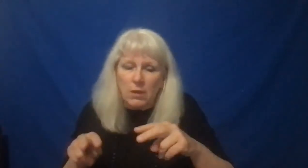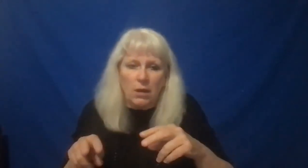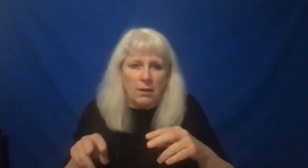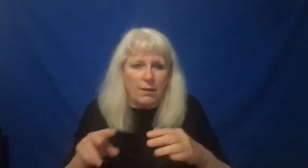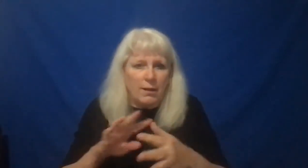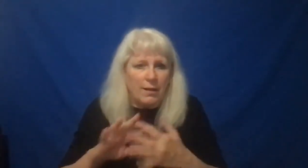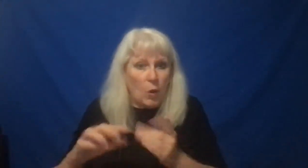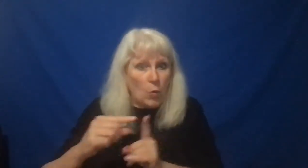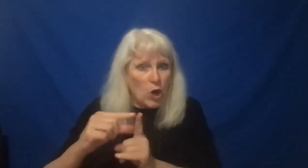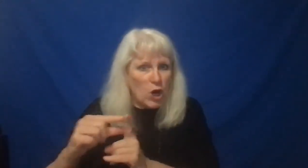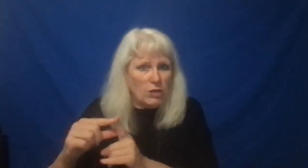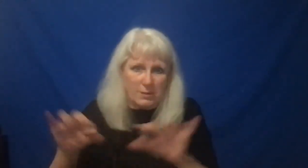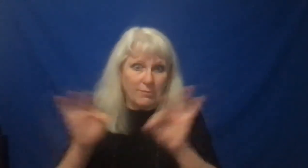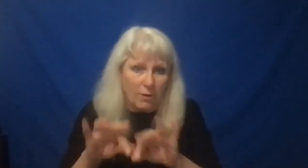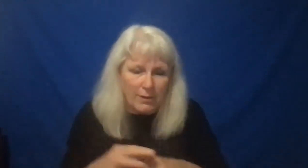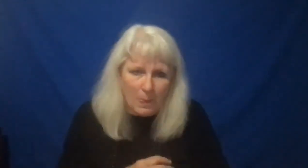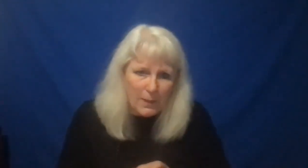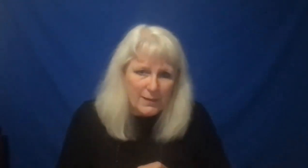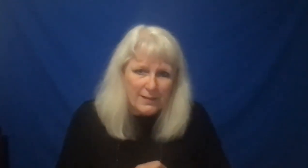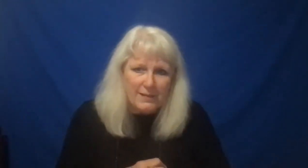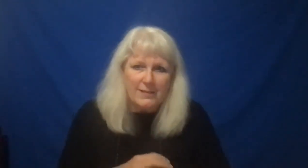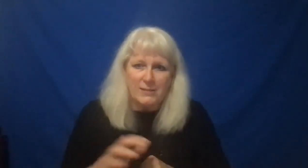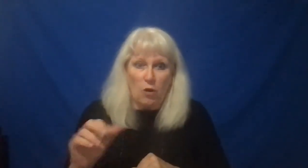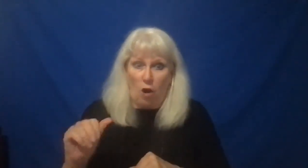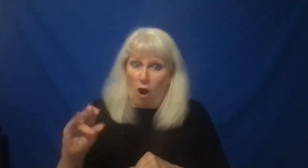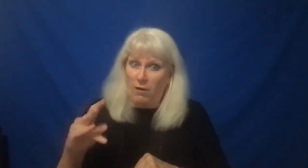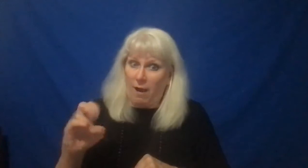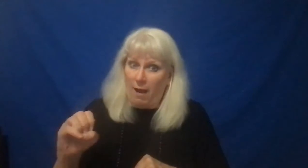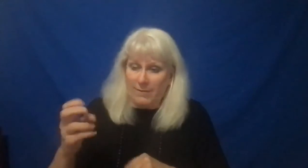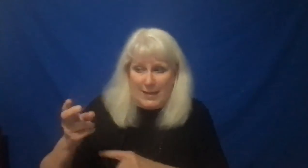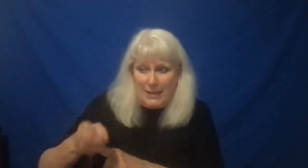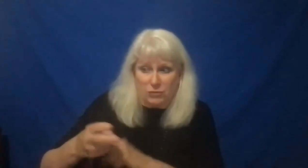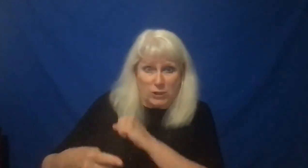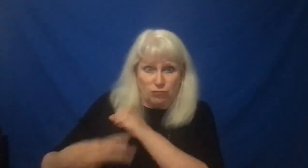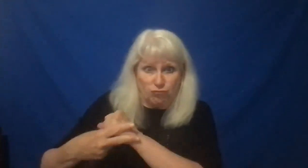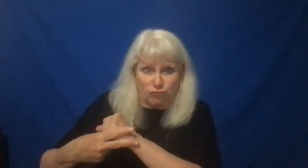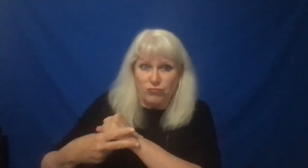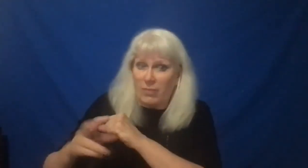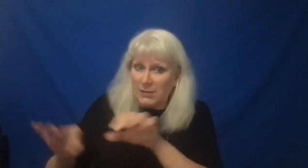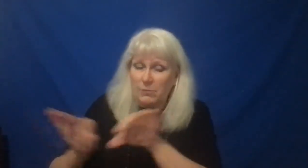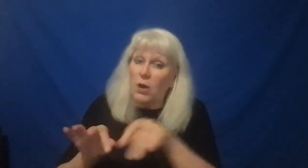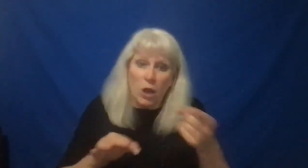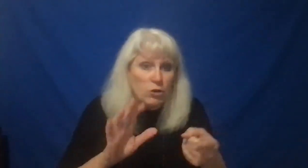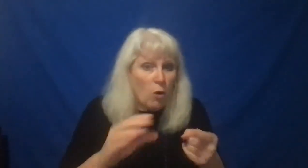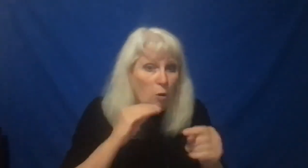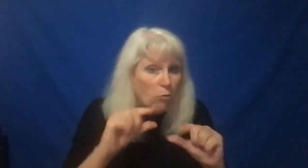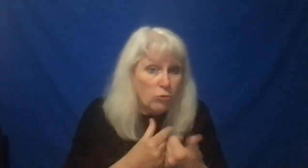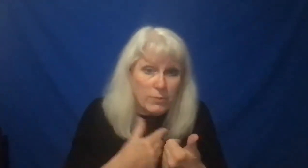And your home groups have archives. All of this is so important to the life of AA and our ability